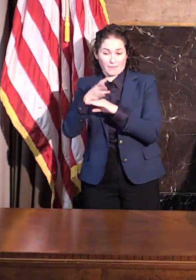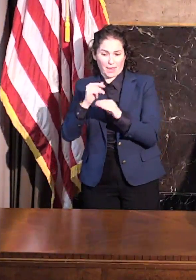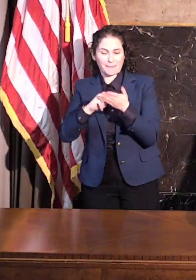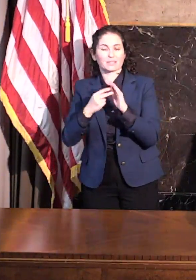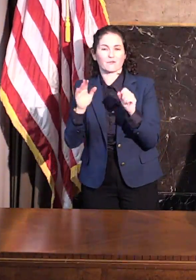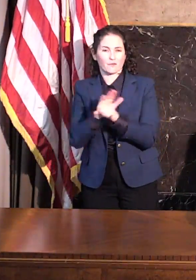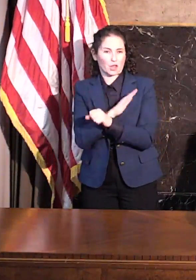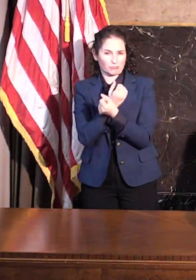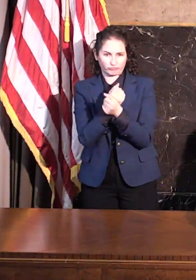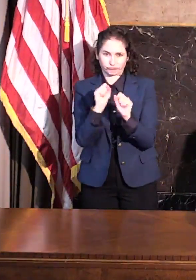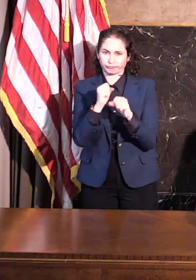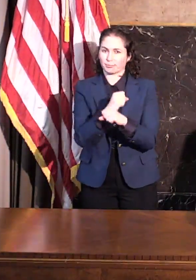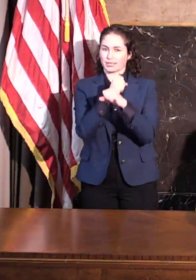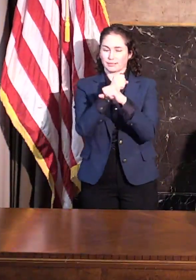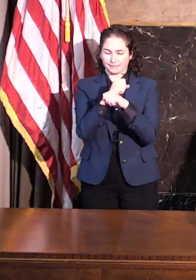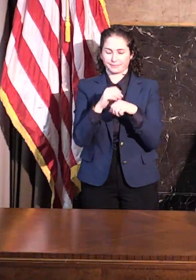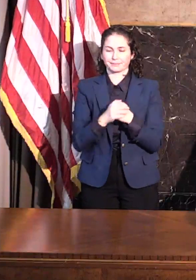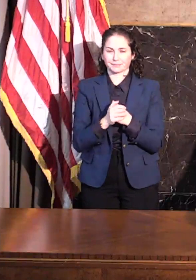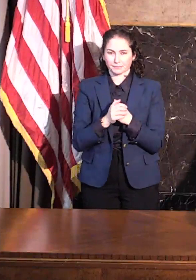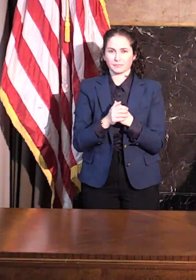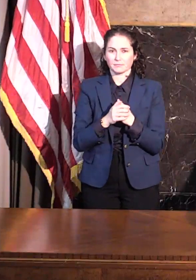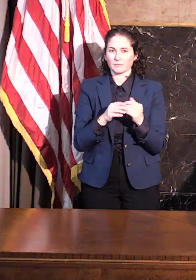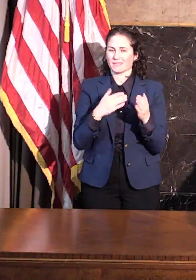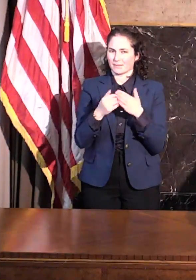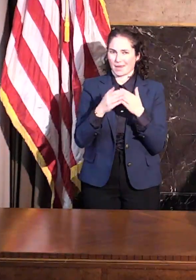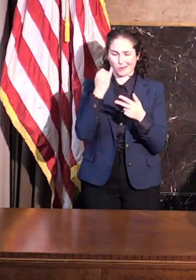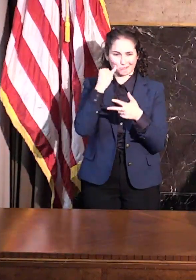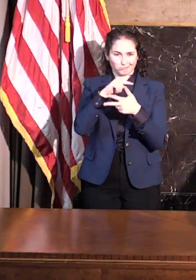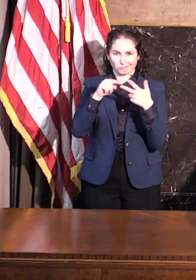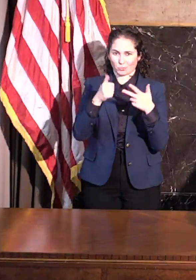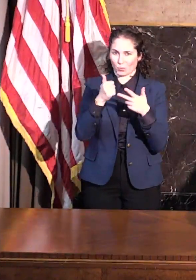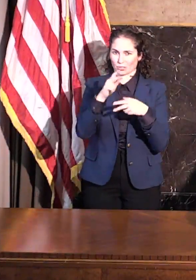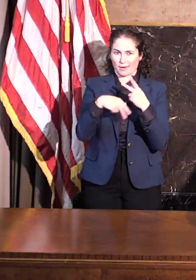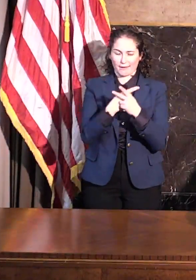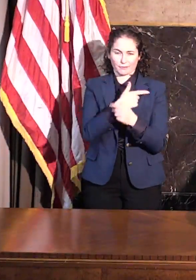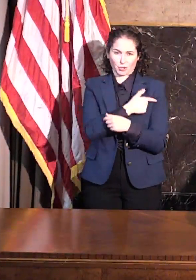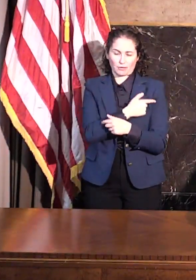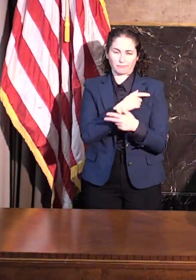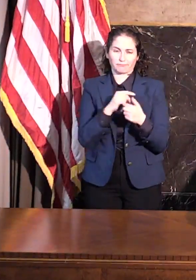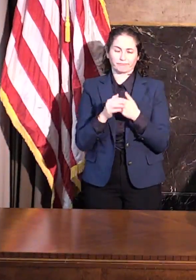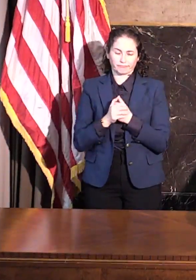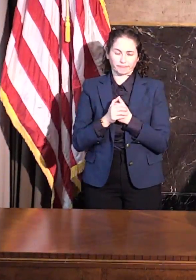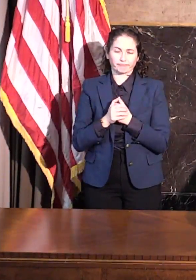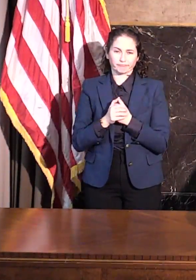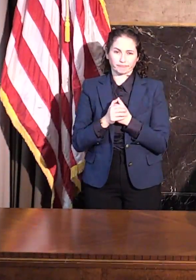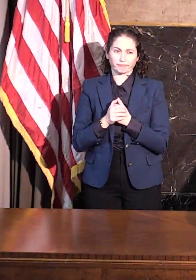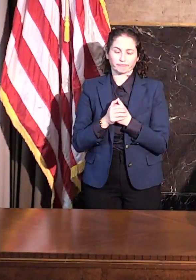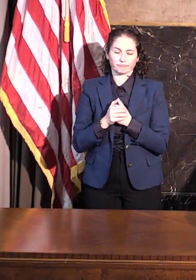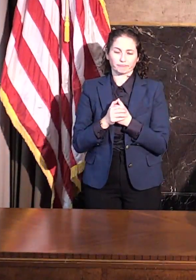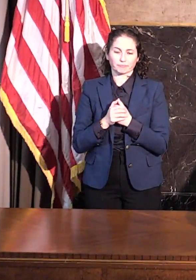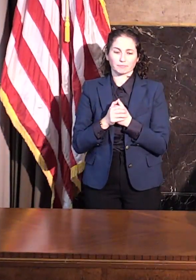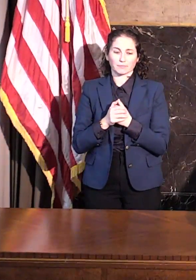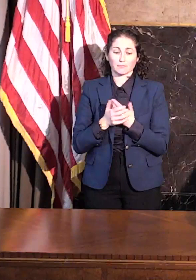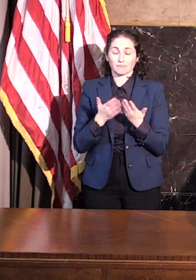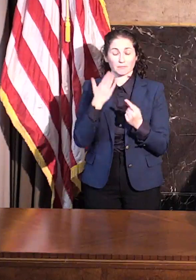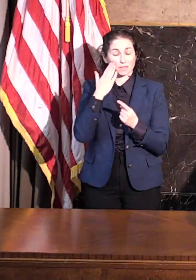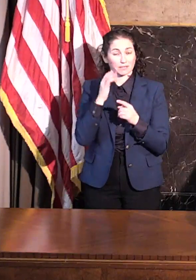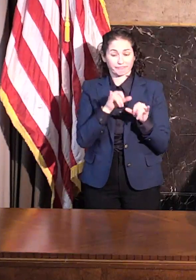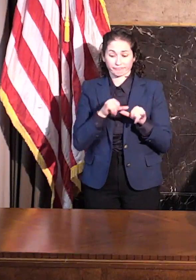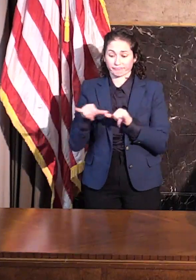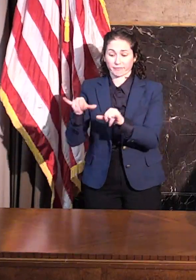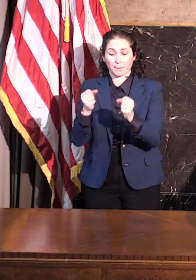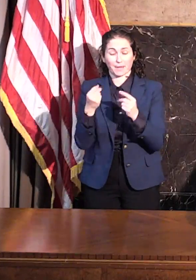of Pfizer. And people are fully vaccinated per the CDC when they're 2 weeks past their last shot. So whether it's the second shot of Pfizer,